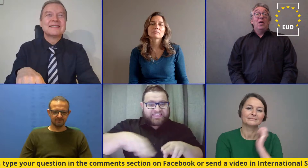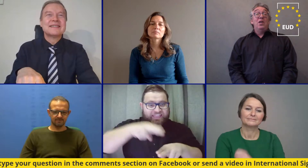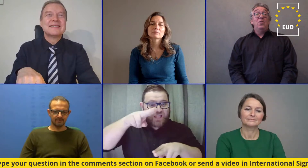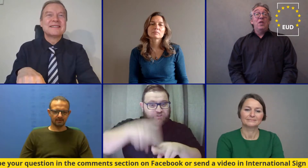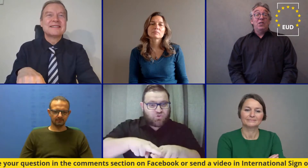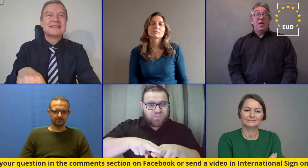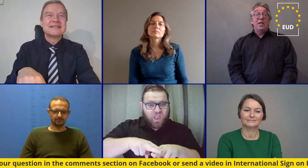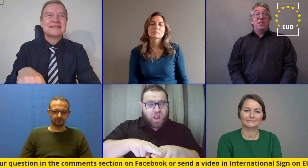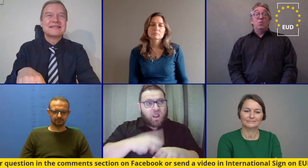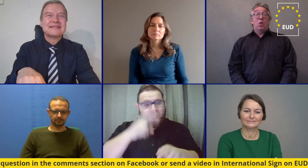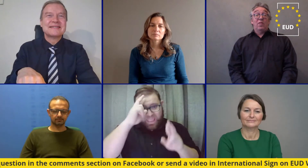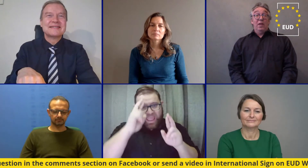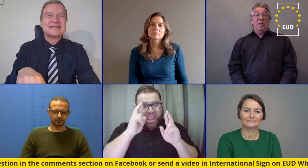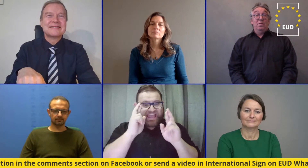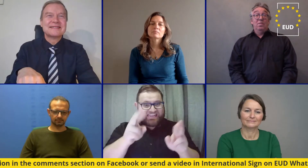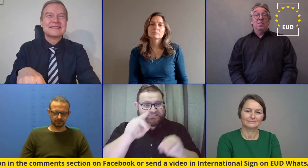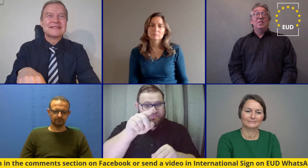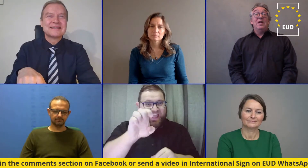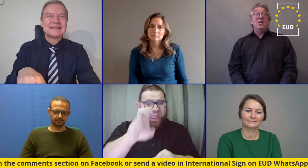EU legislation is one thing.